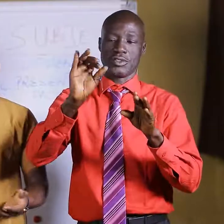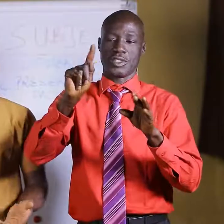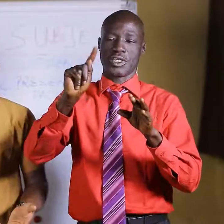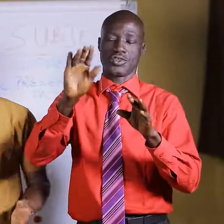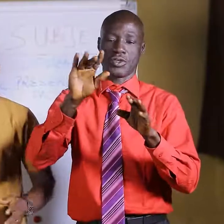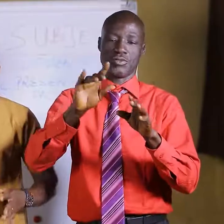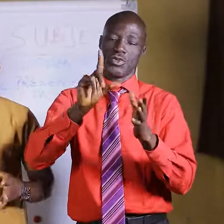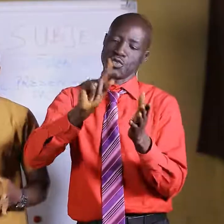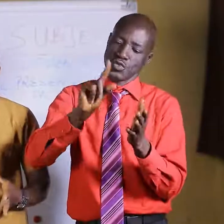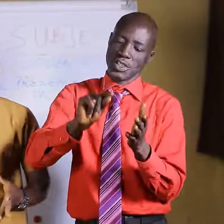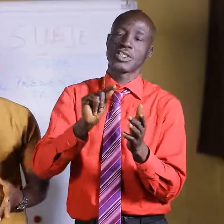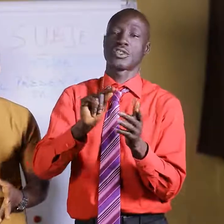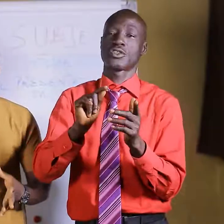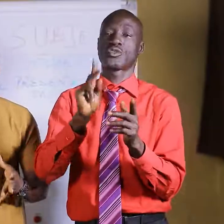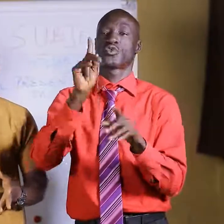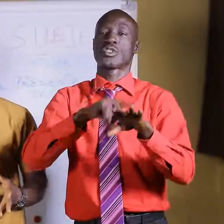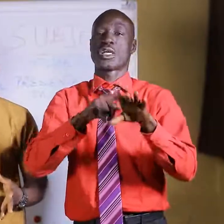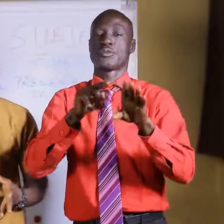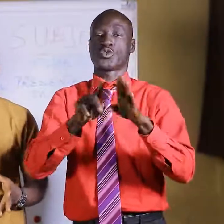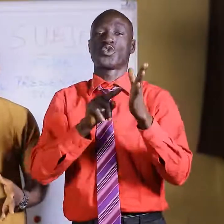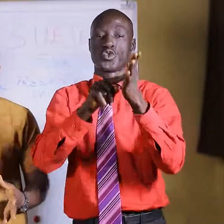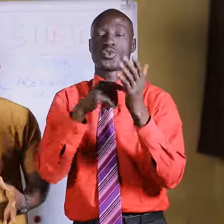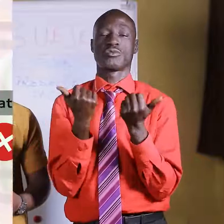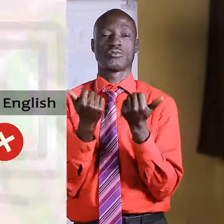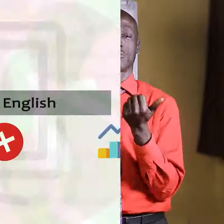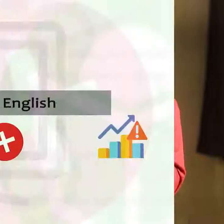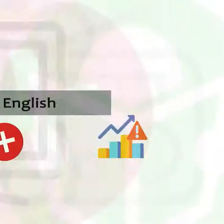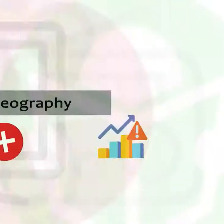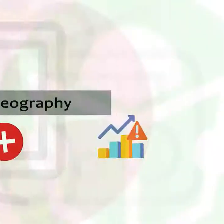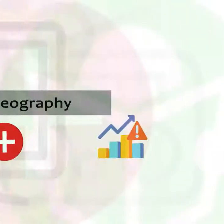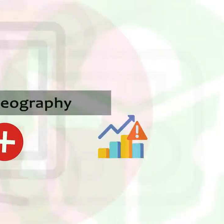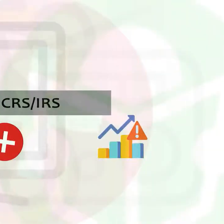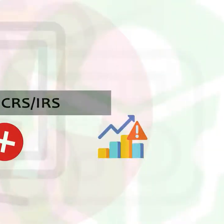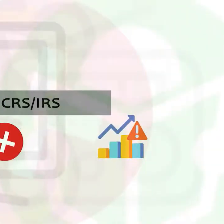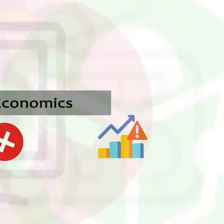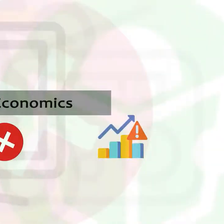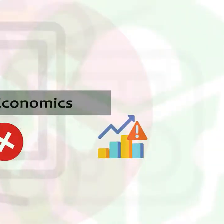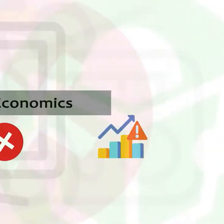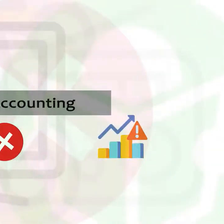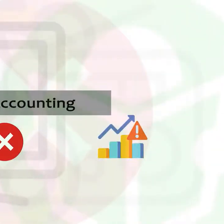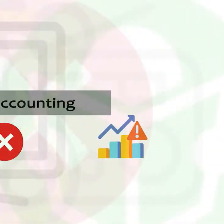it takes you what? To the Microsoft PowerPoint page.